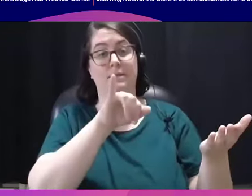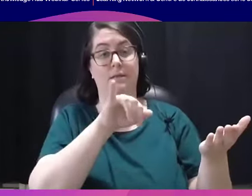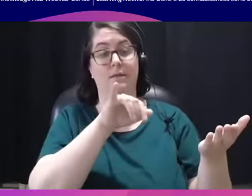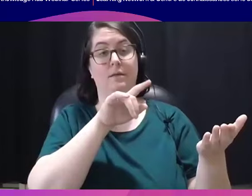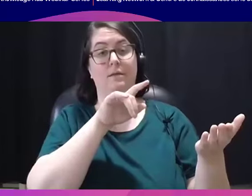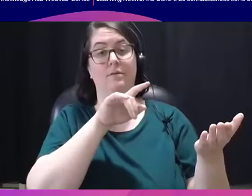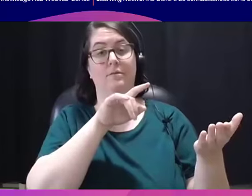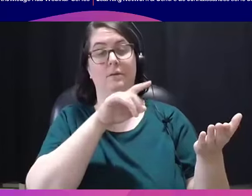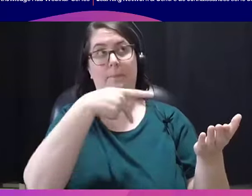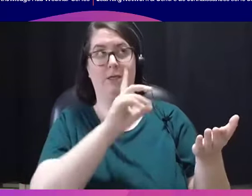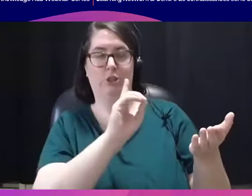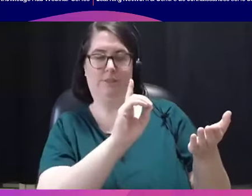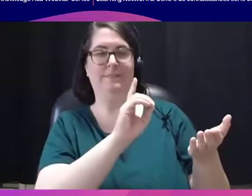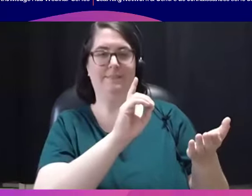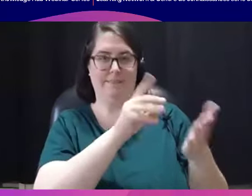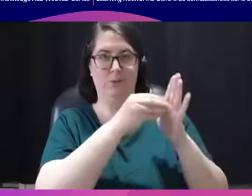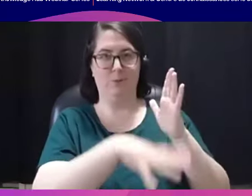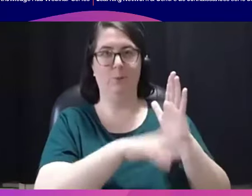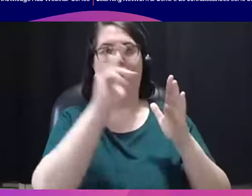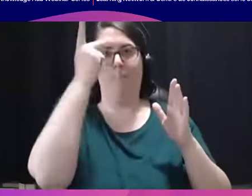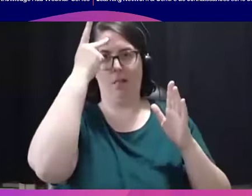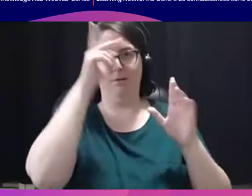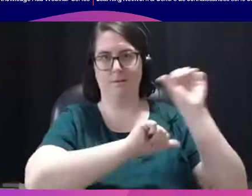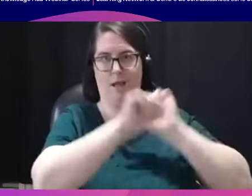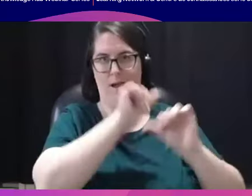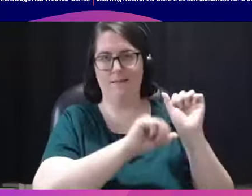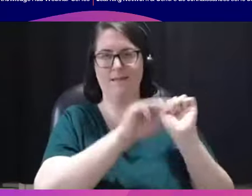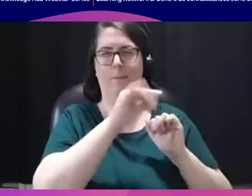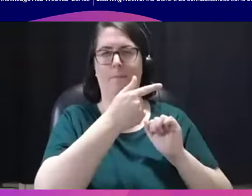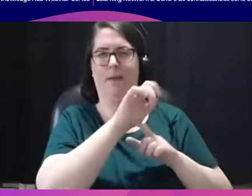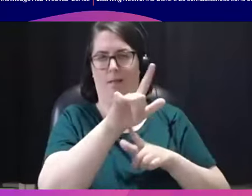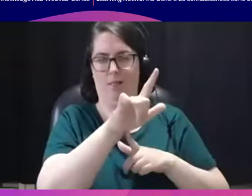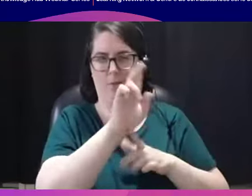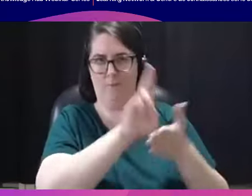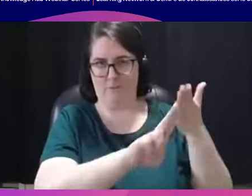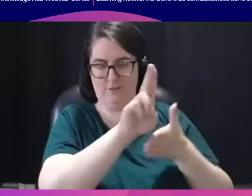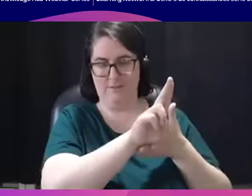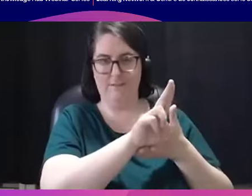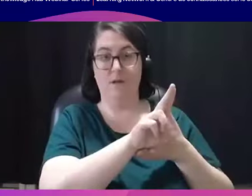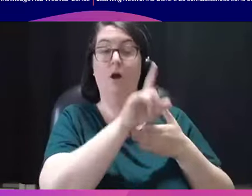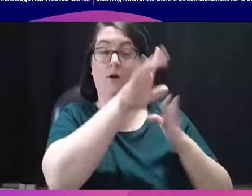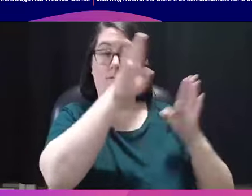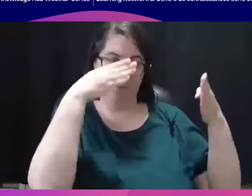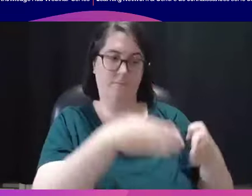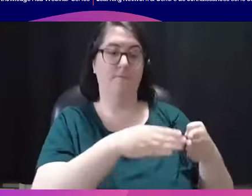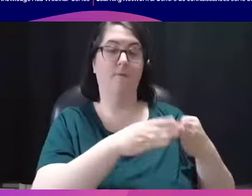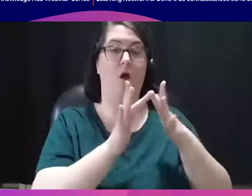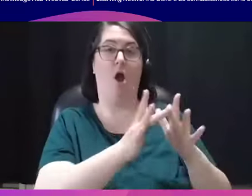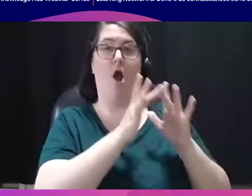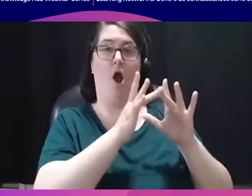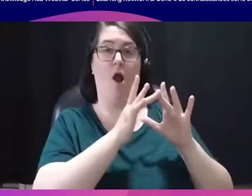McGill, student in political science at McGill University. Her research focuses on emerging online extremist